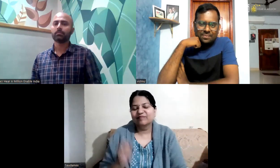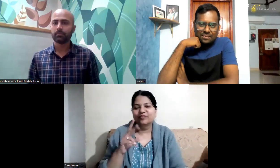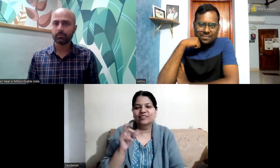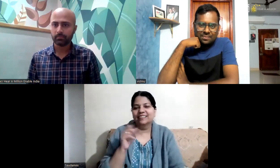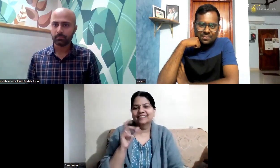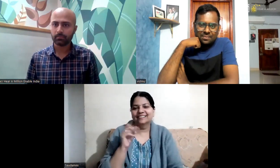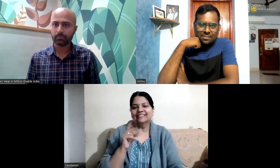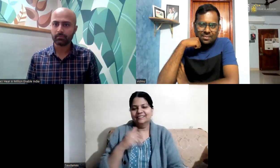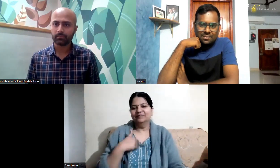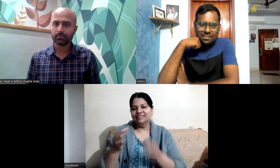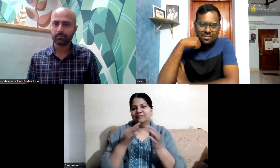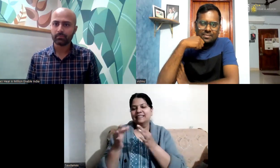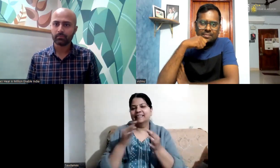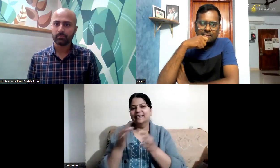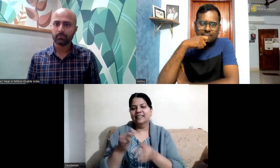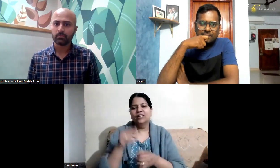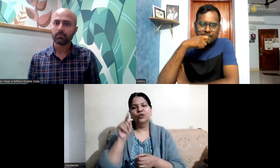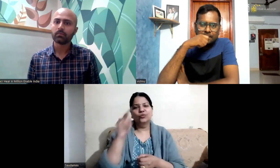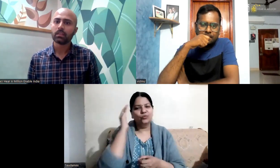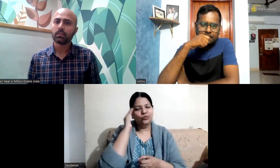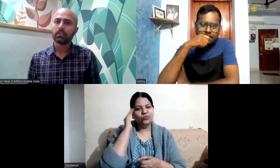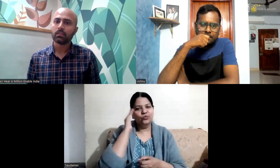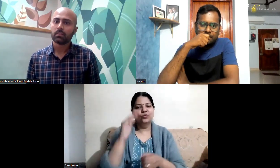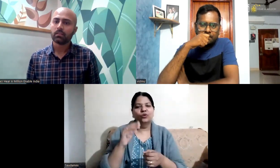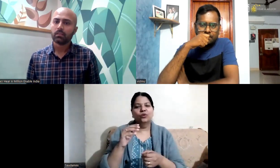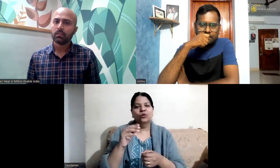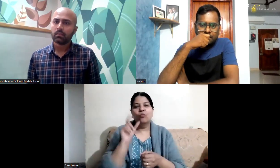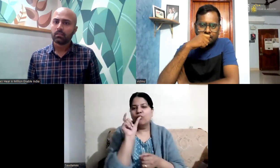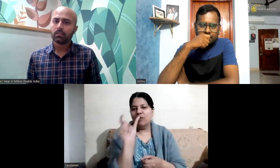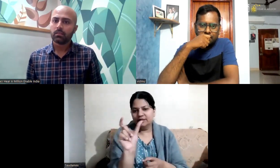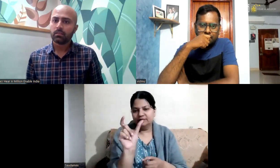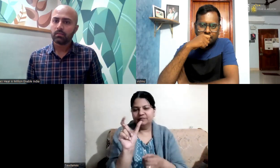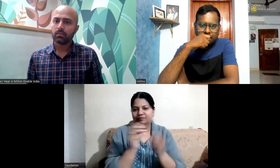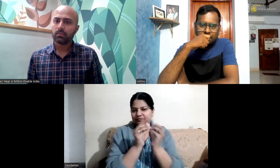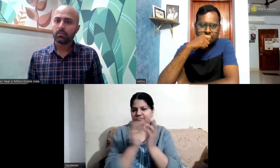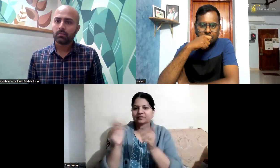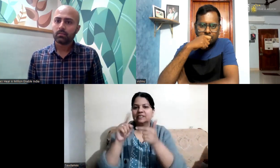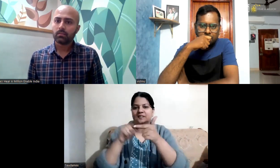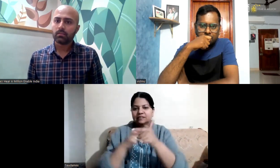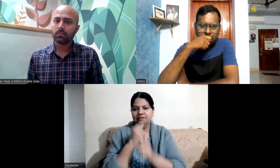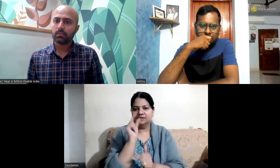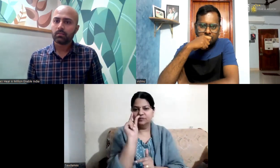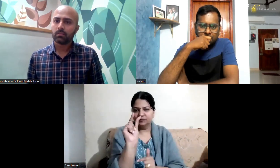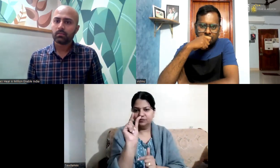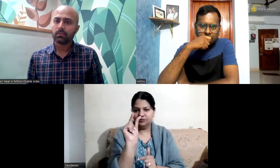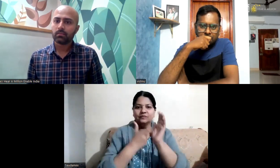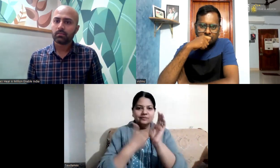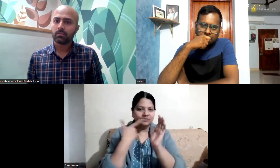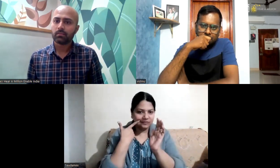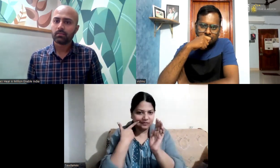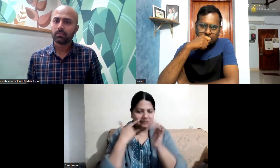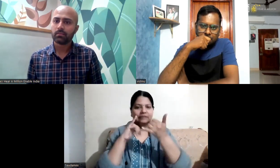states? Okay, let me explain. Sudamni here. So you know the word is, I'll spell it